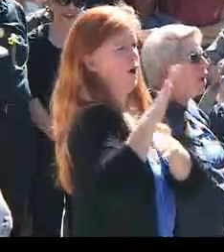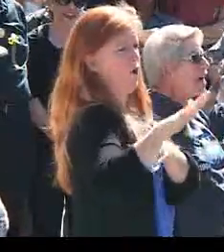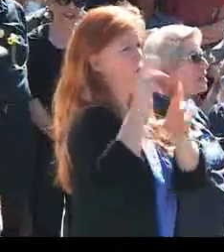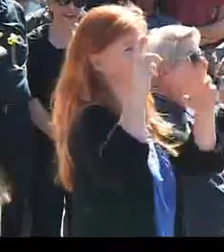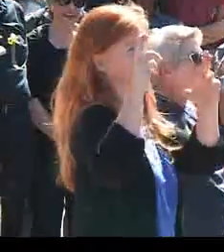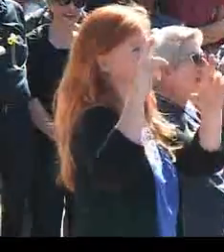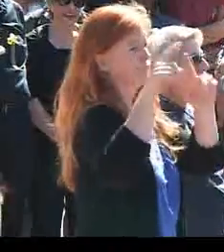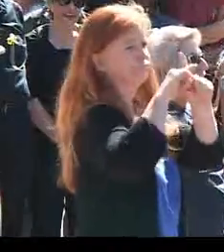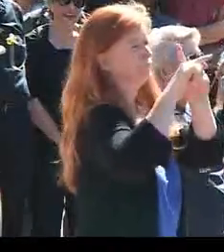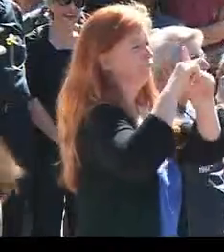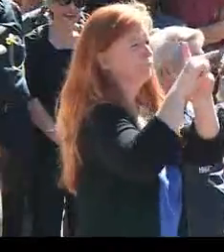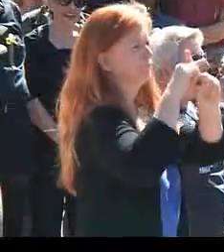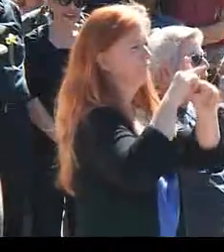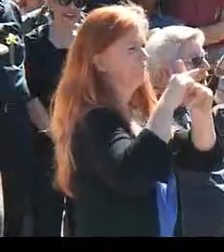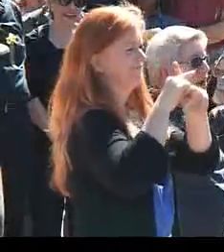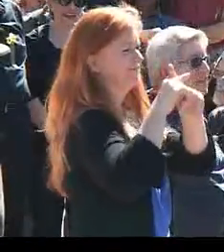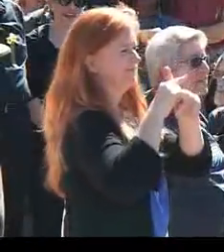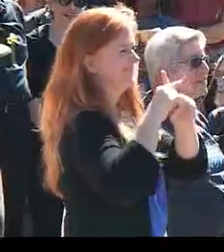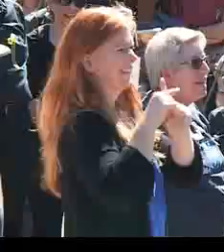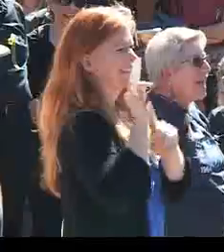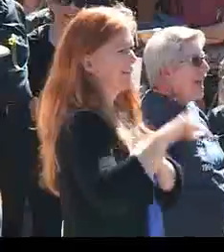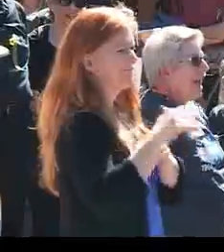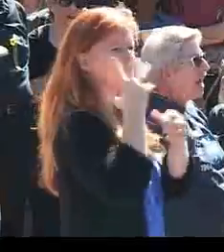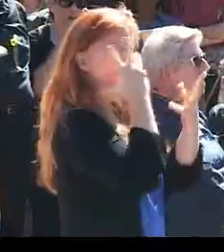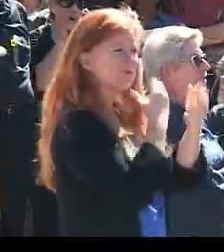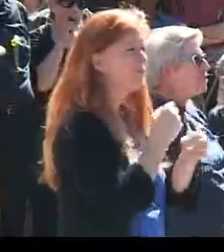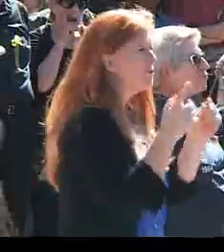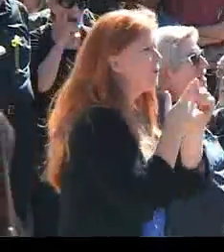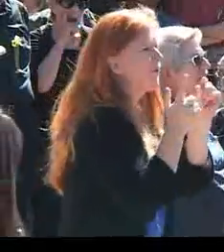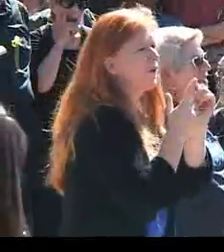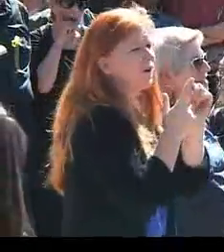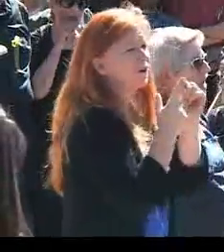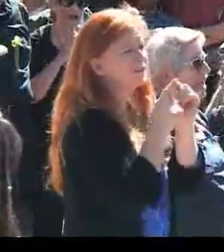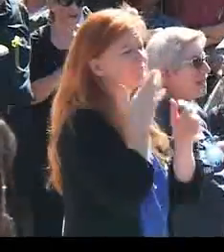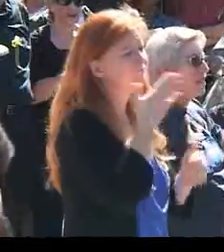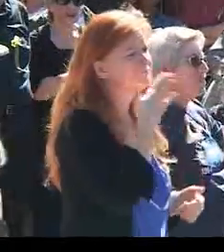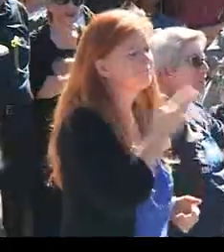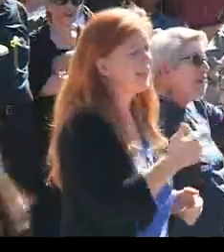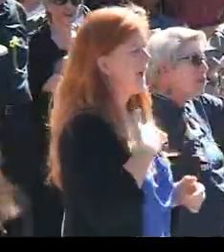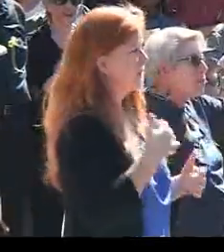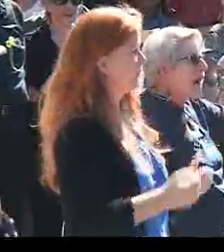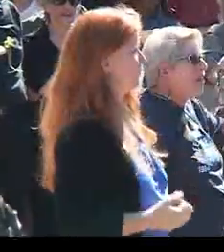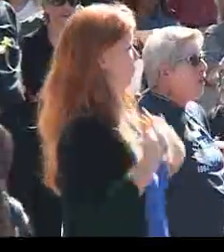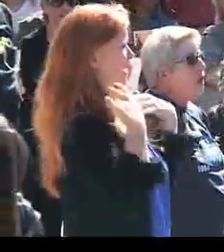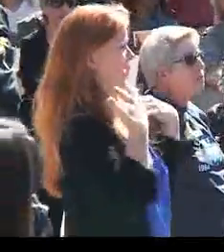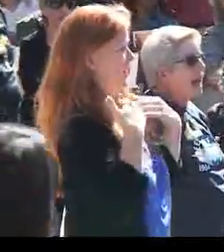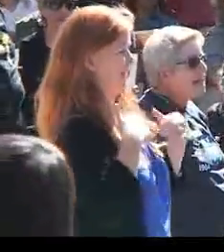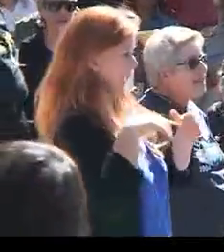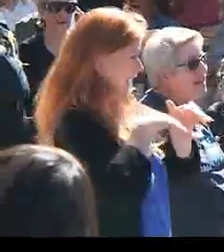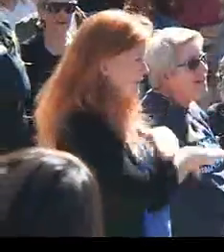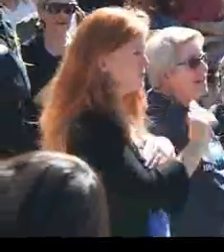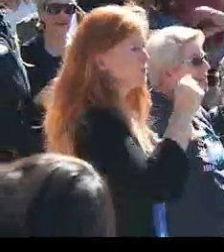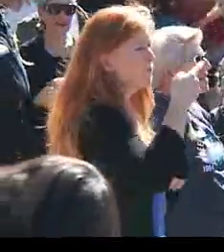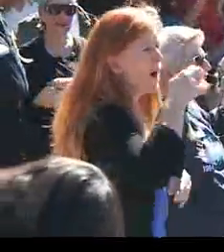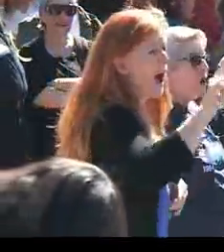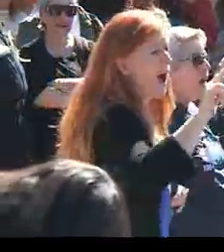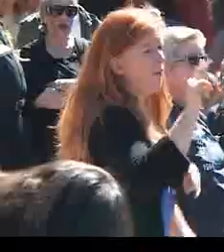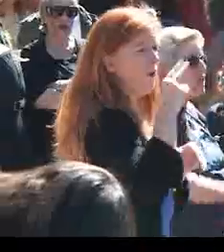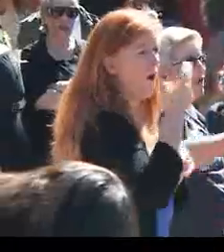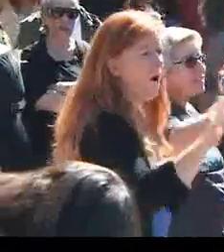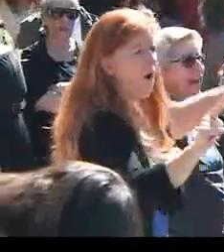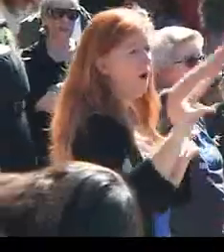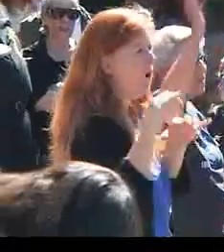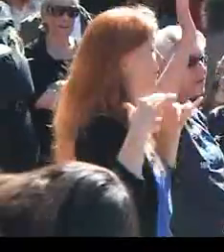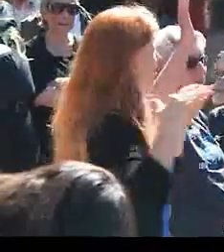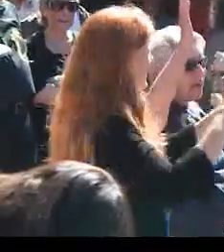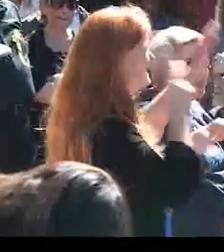and Dolores Huerta's beautiful words. And I was thrilled as I entered Sproul Plaza to see all